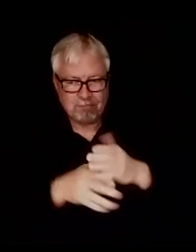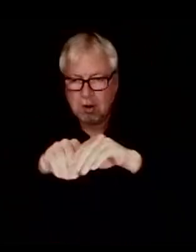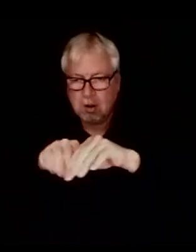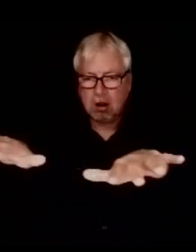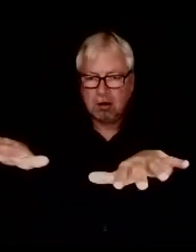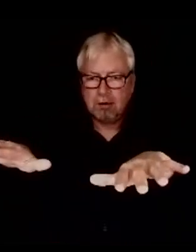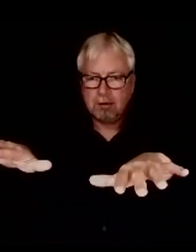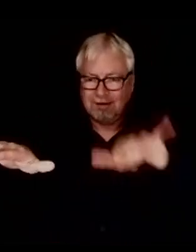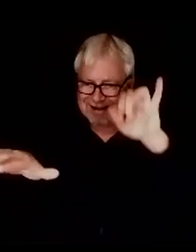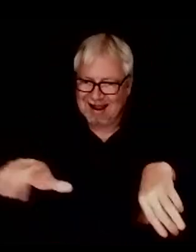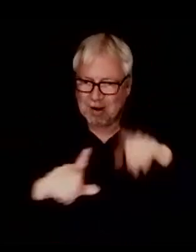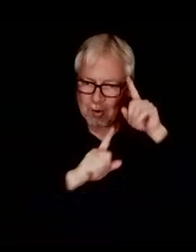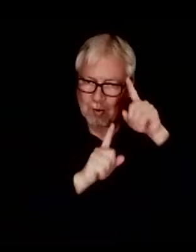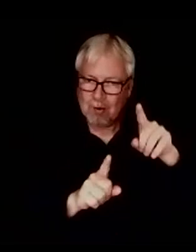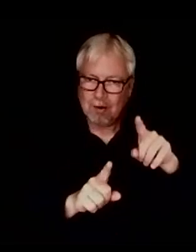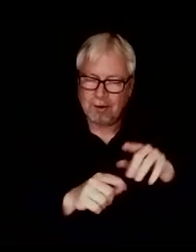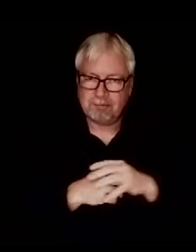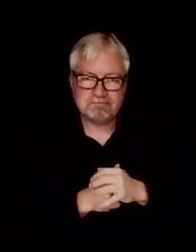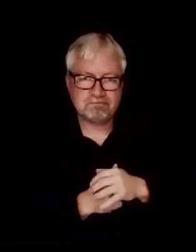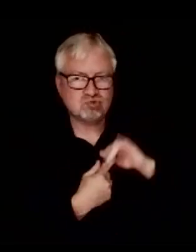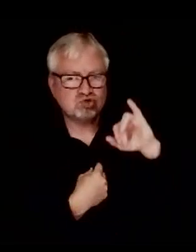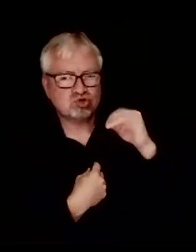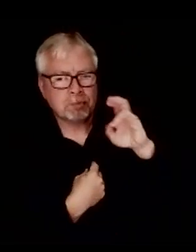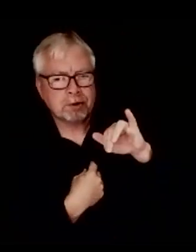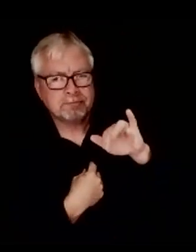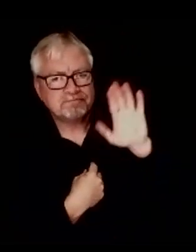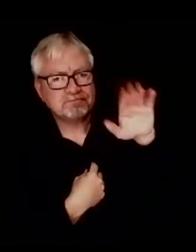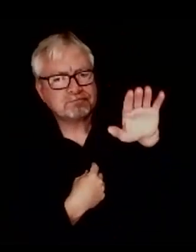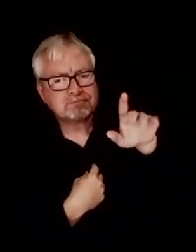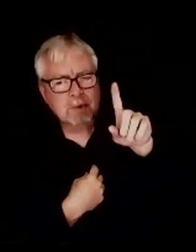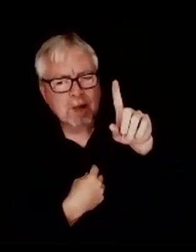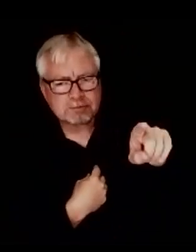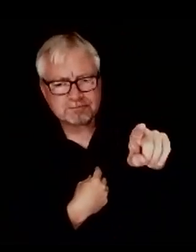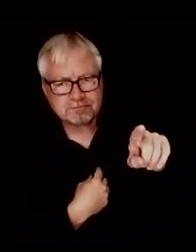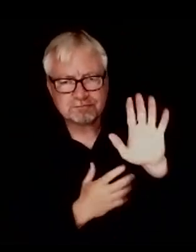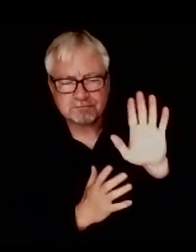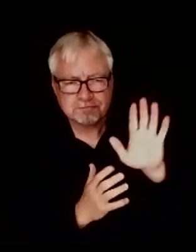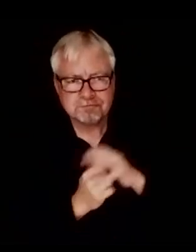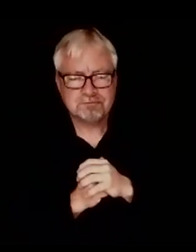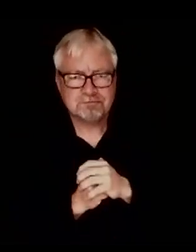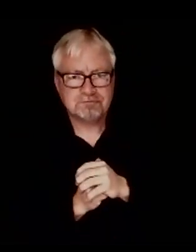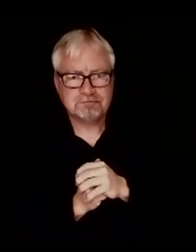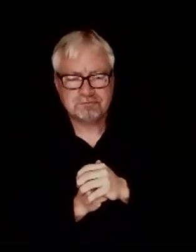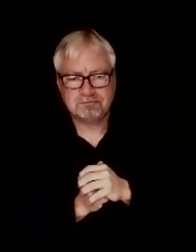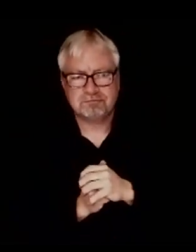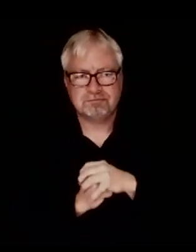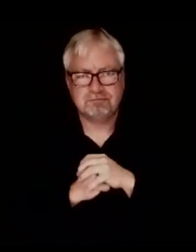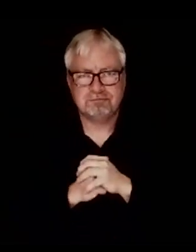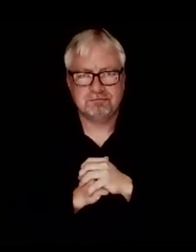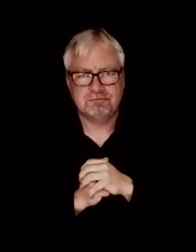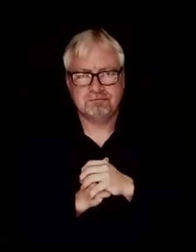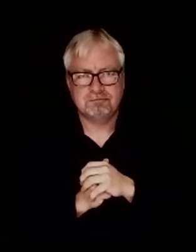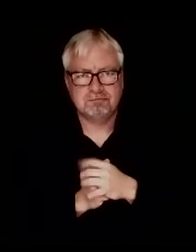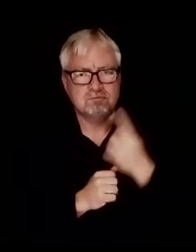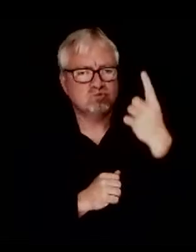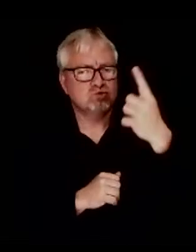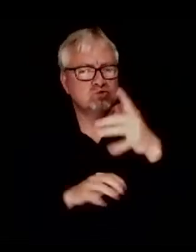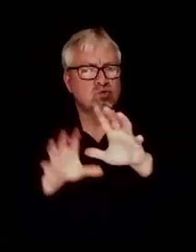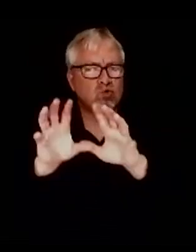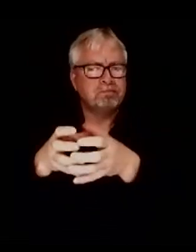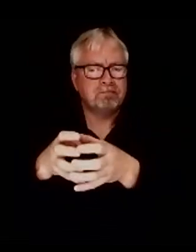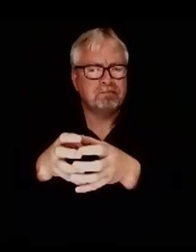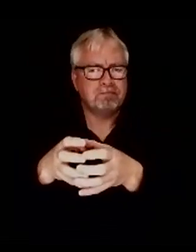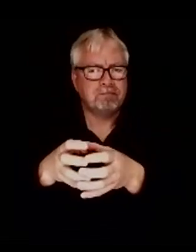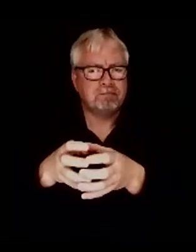Related follow-up question there was this Let's Play group kind of updated a lawsuit they had filed. They're